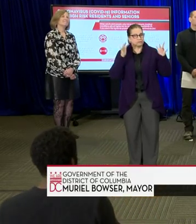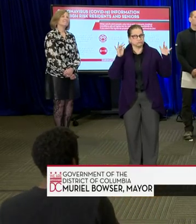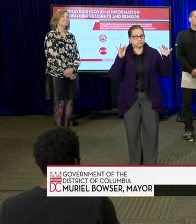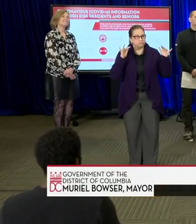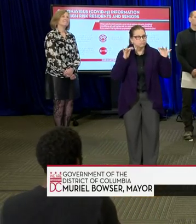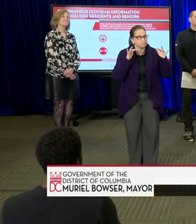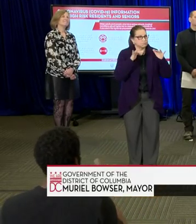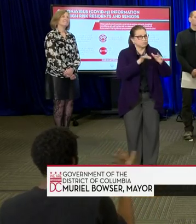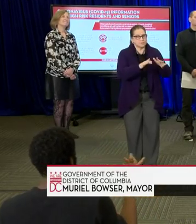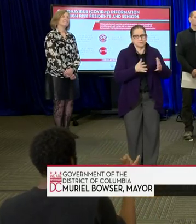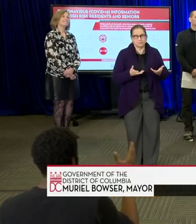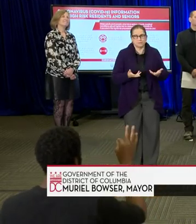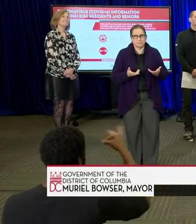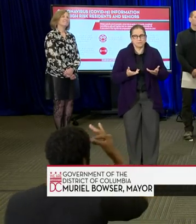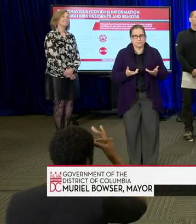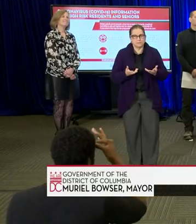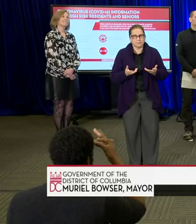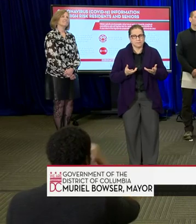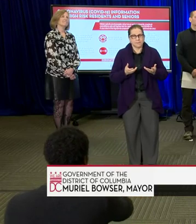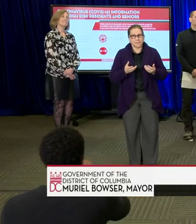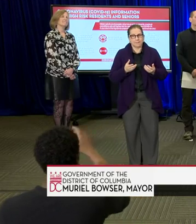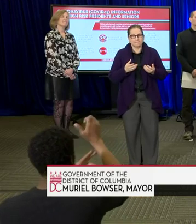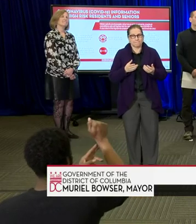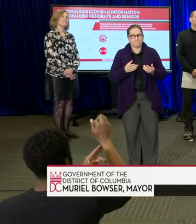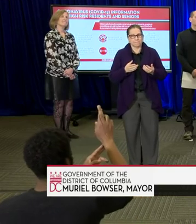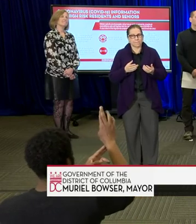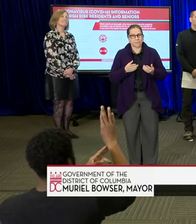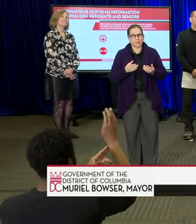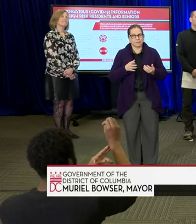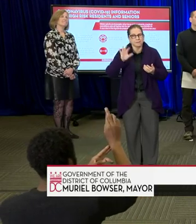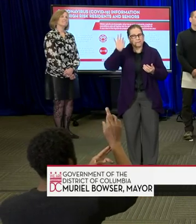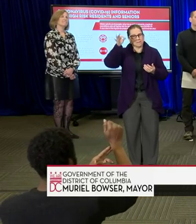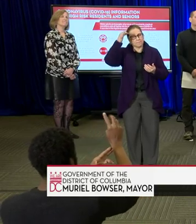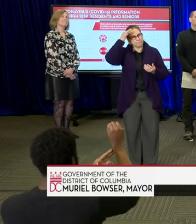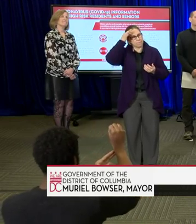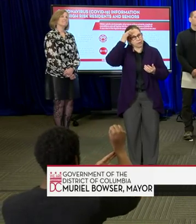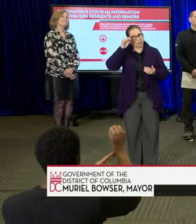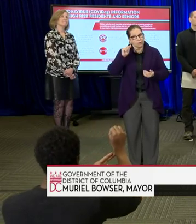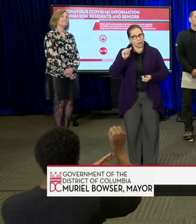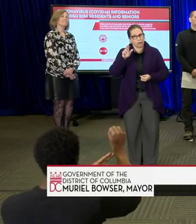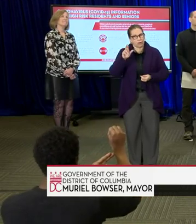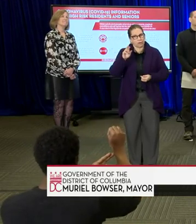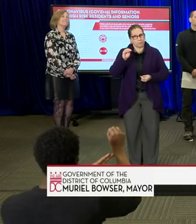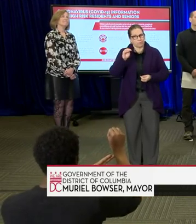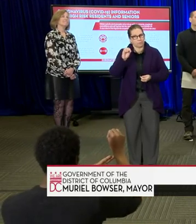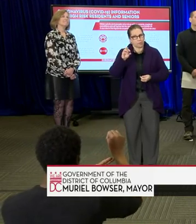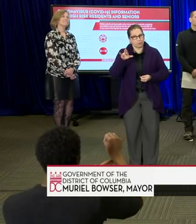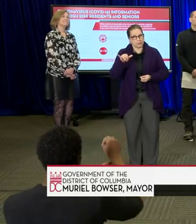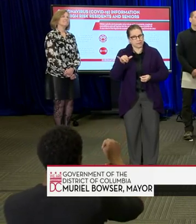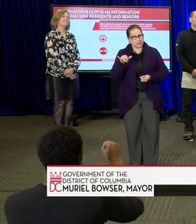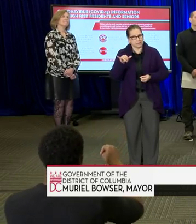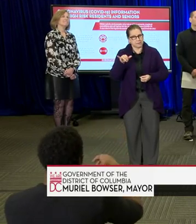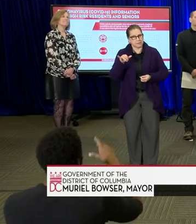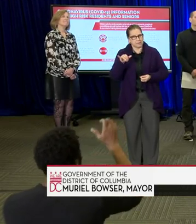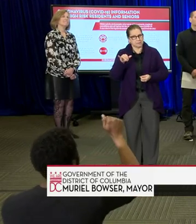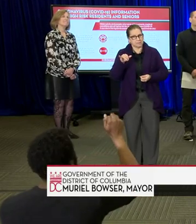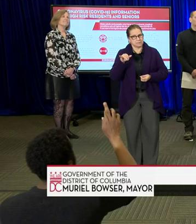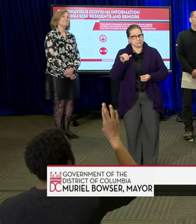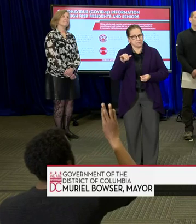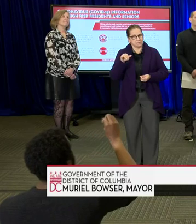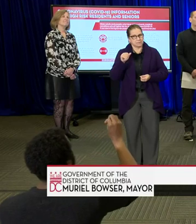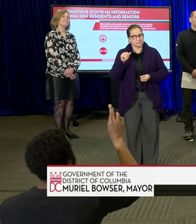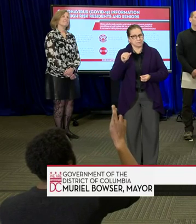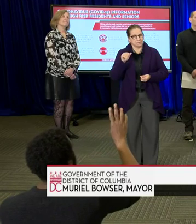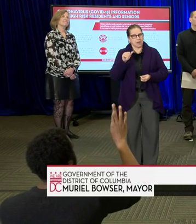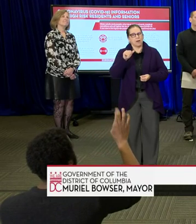the federal side, could be the Arboretum, could be Meridian Hill Park, but also local DC parks? And then second question, what powers, if